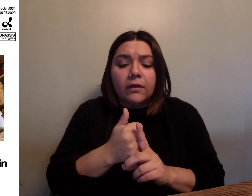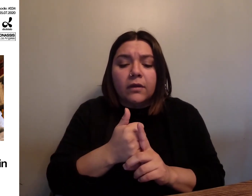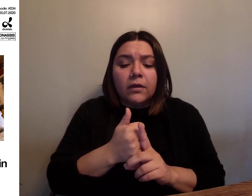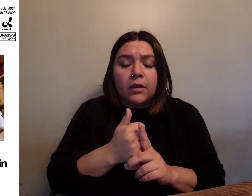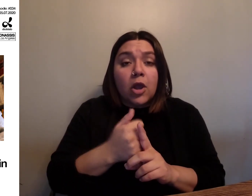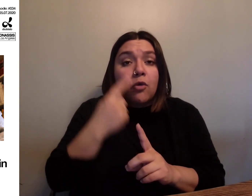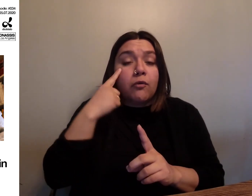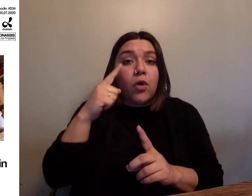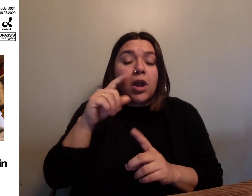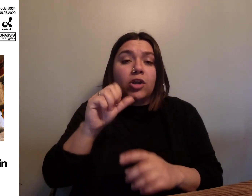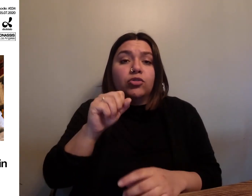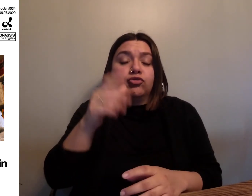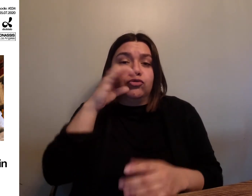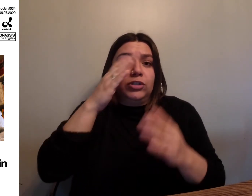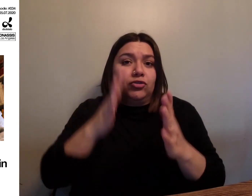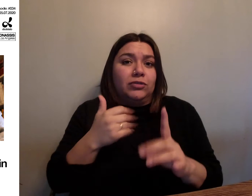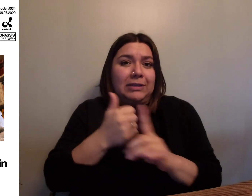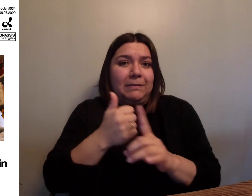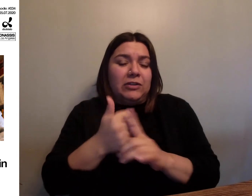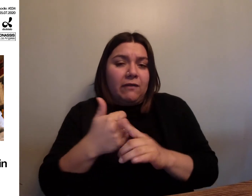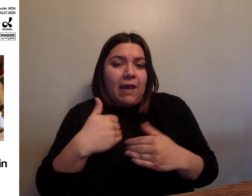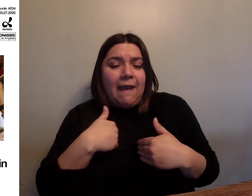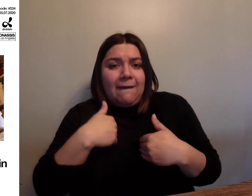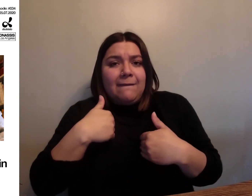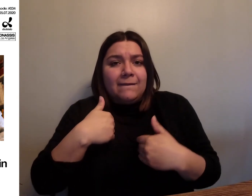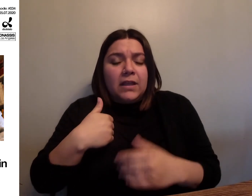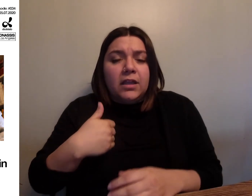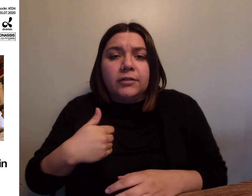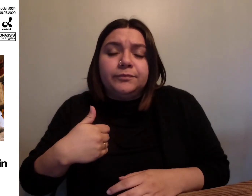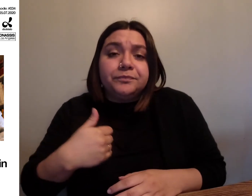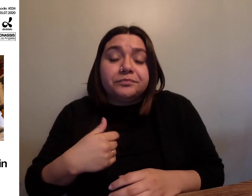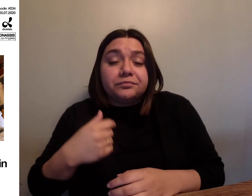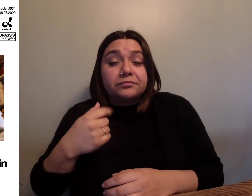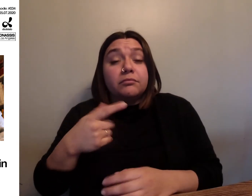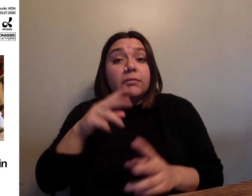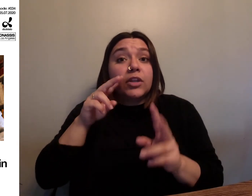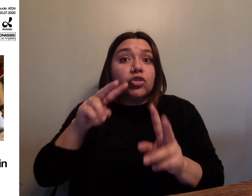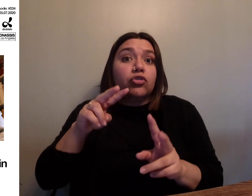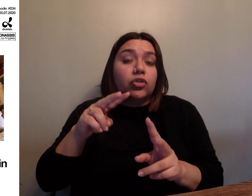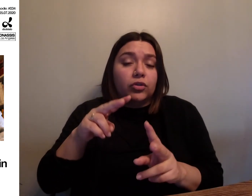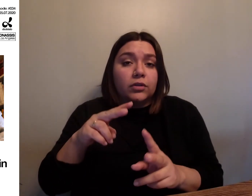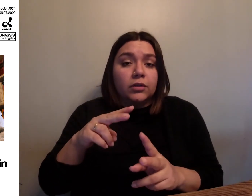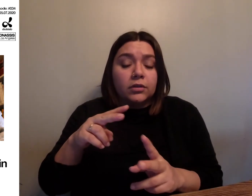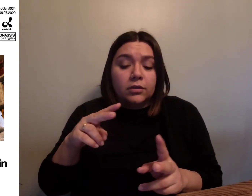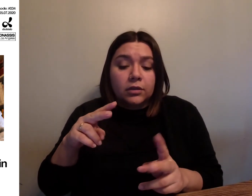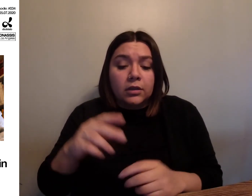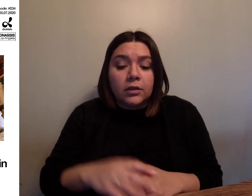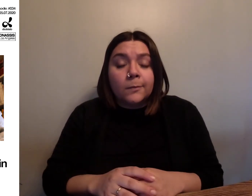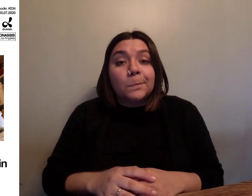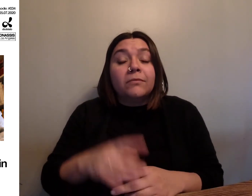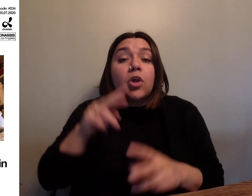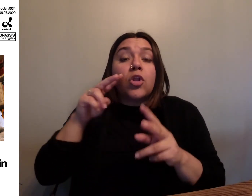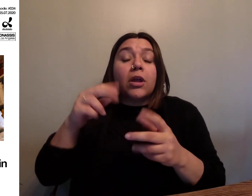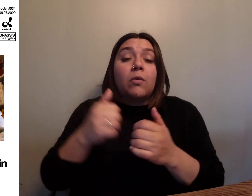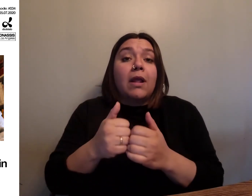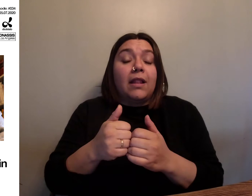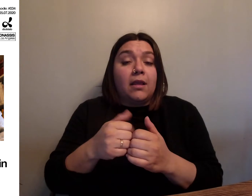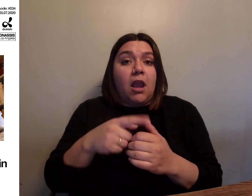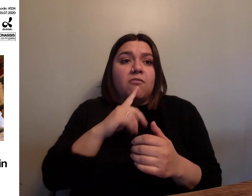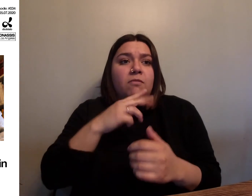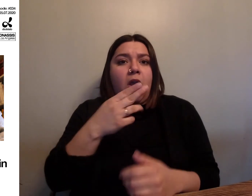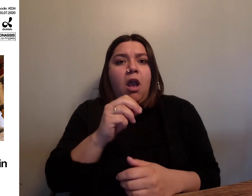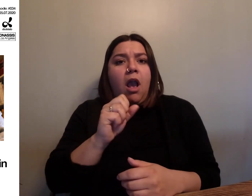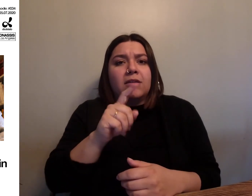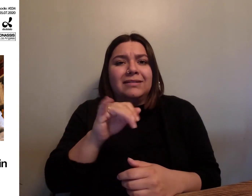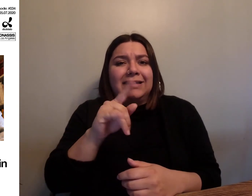some strangers who have an Asiatic look at them with hostility and even attack